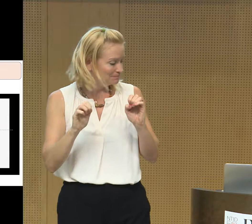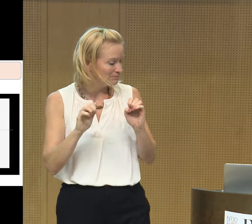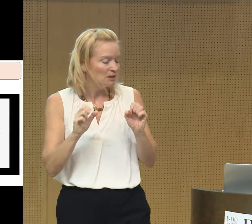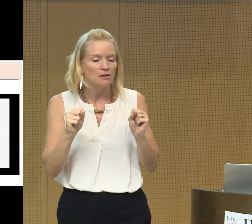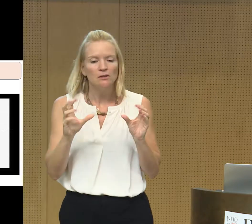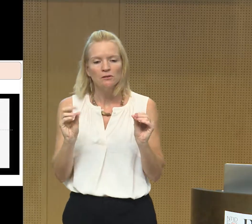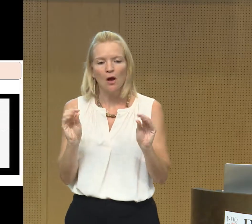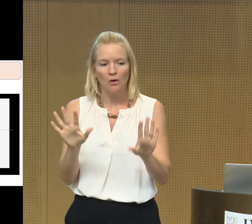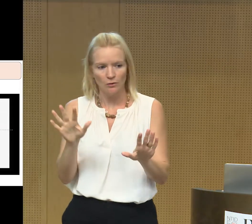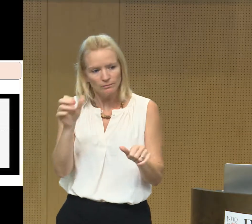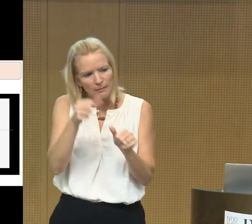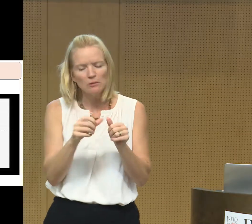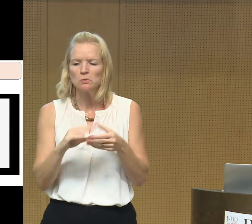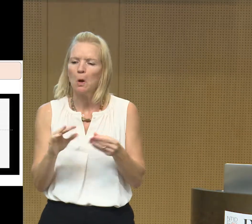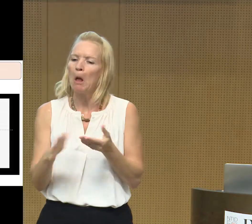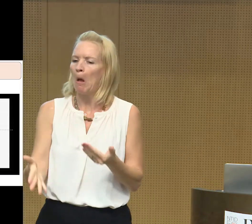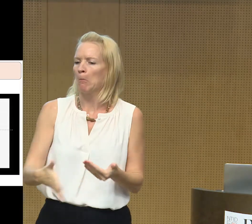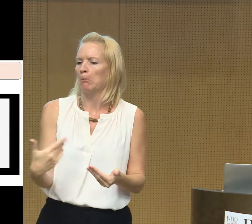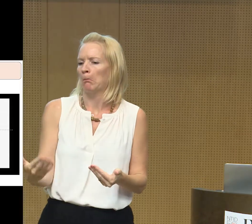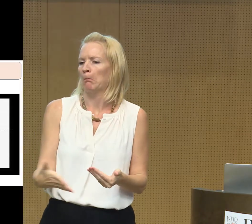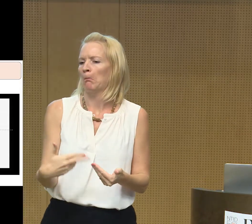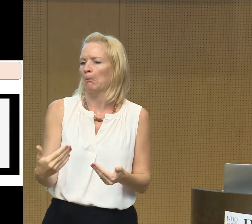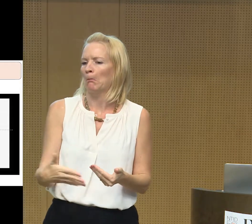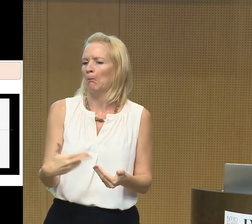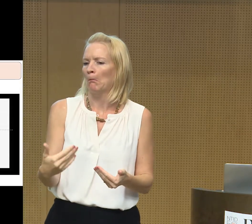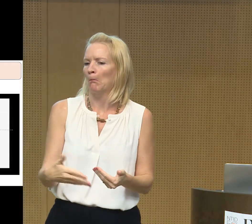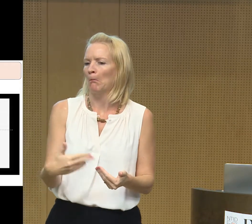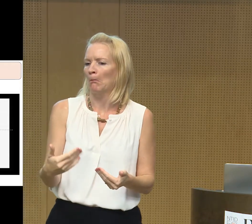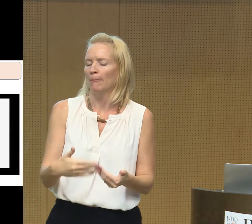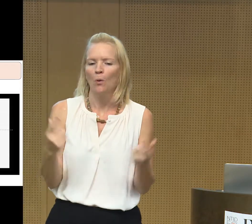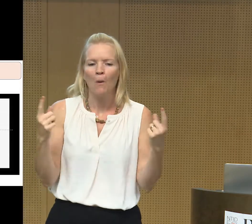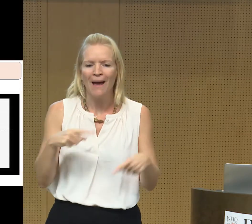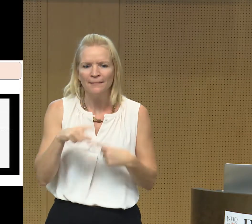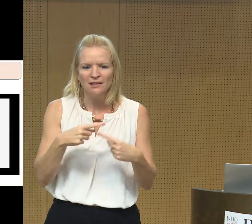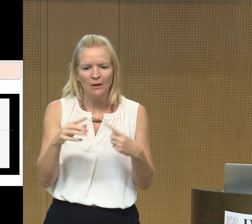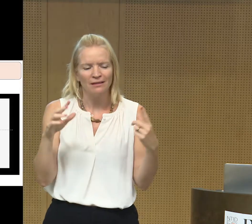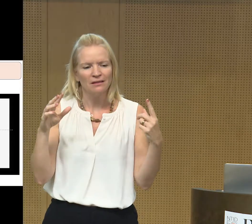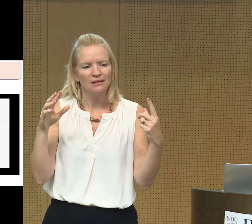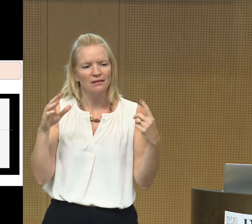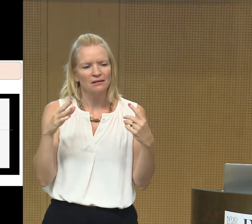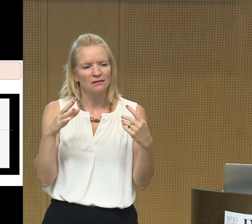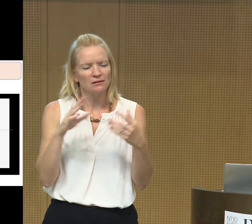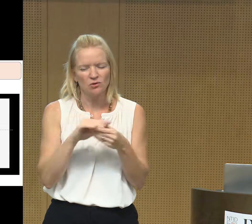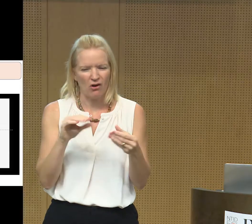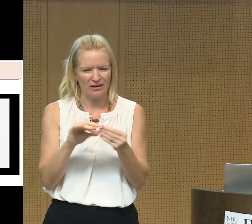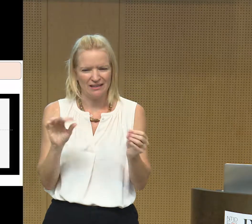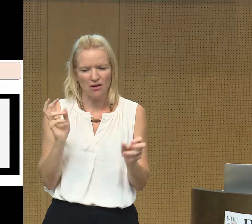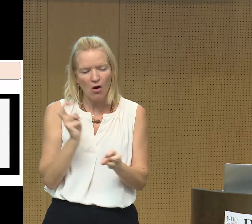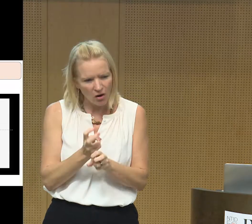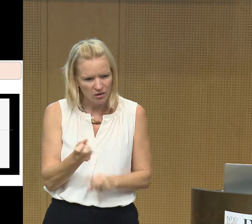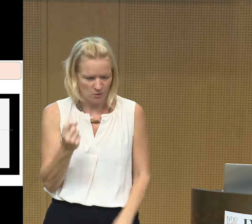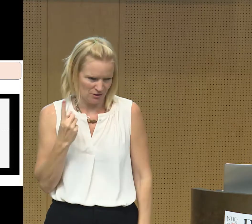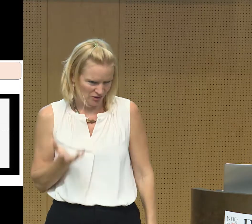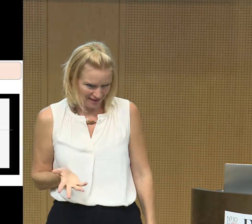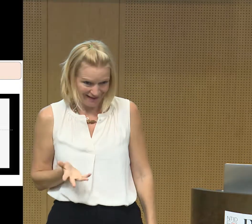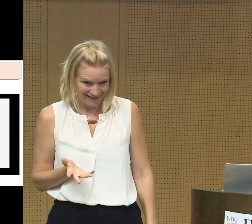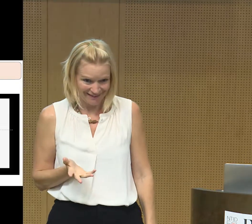Now, remember the story that I just showed you. It was very simple. But what happens when the story is hard to